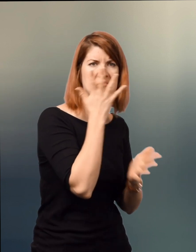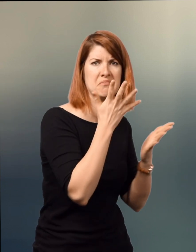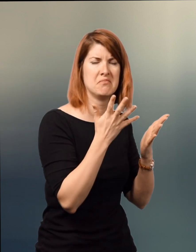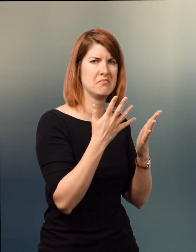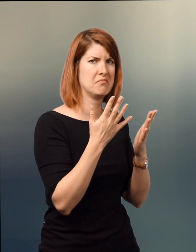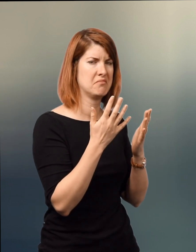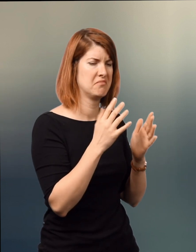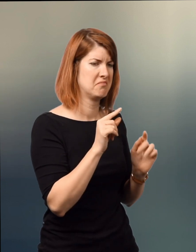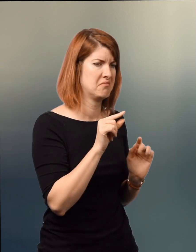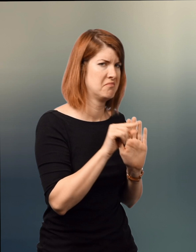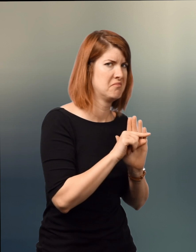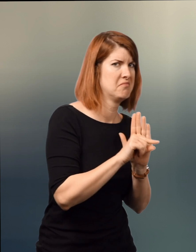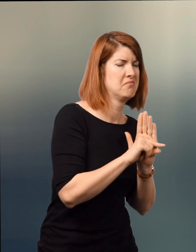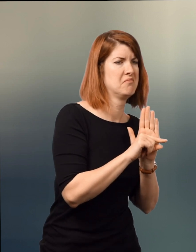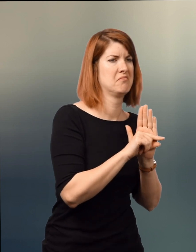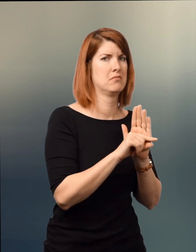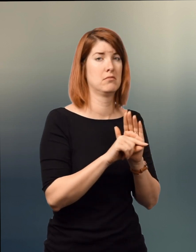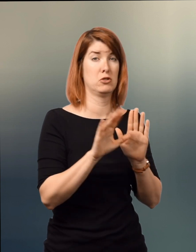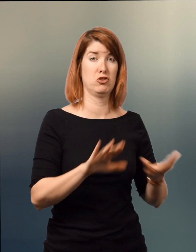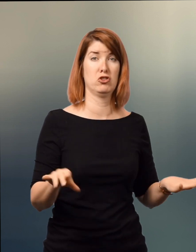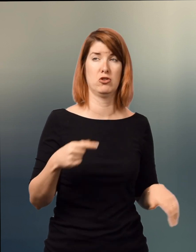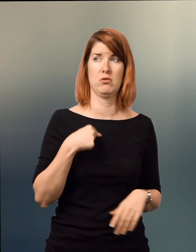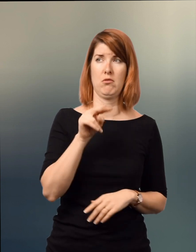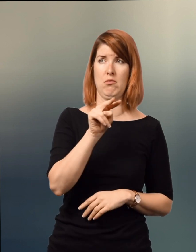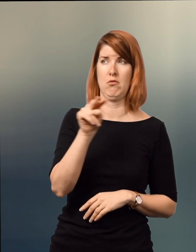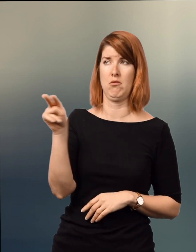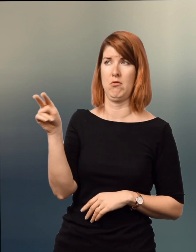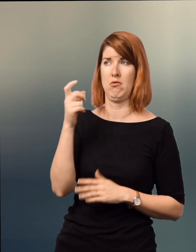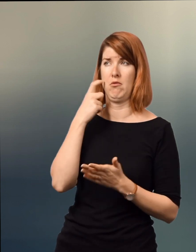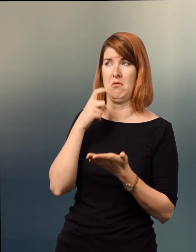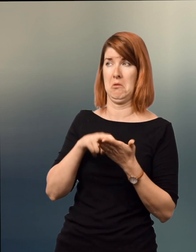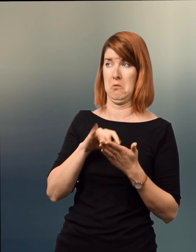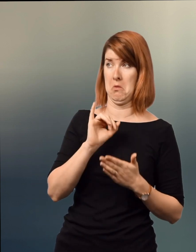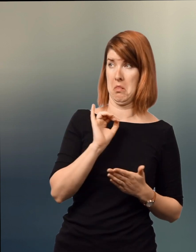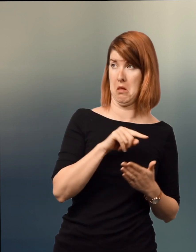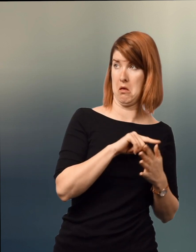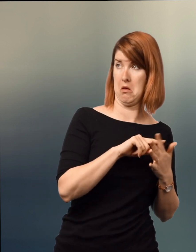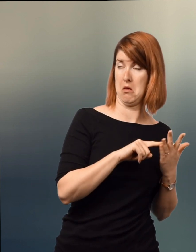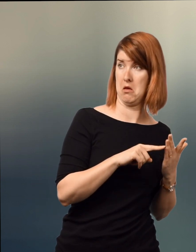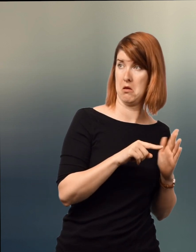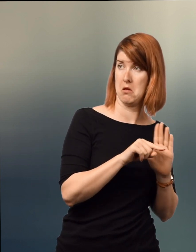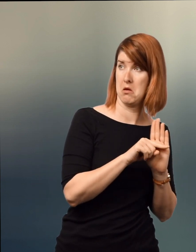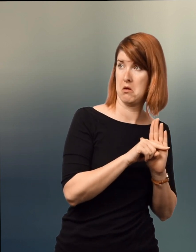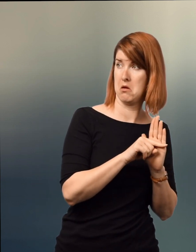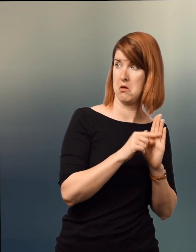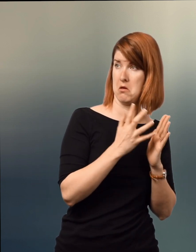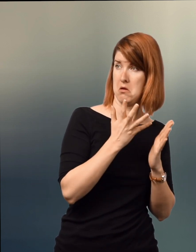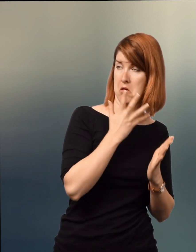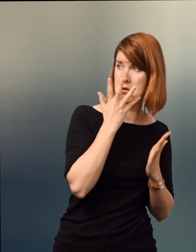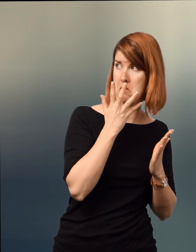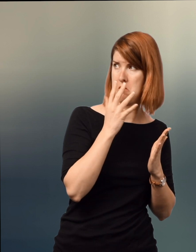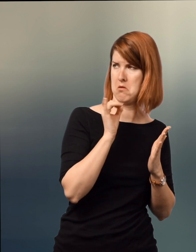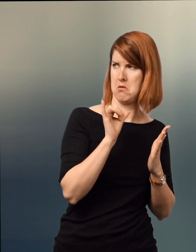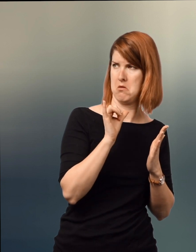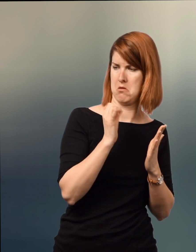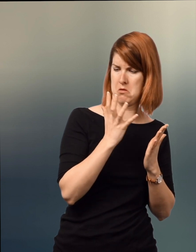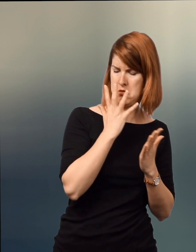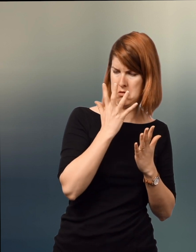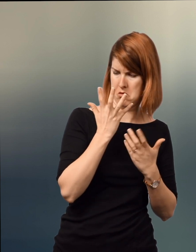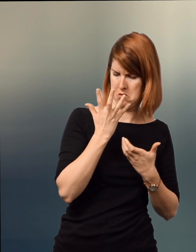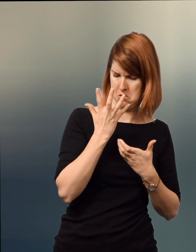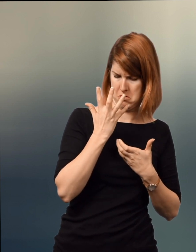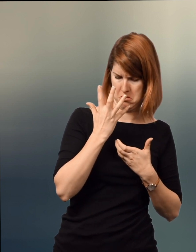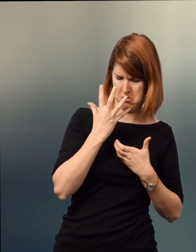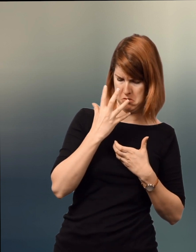embarrassing. Children begin to pick up on this very quickly and begin to internalize that shame in themselves, which creates a